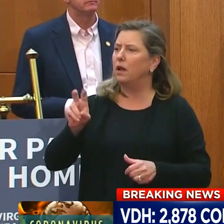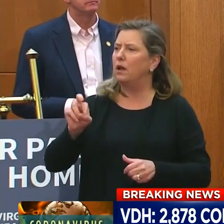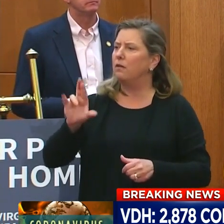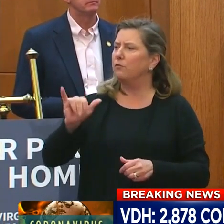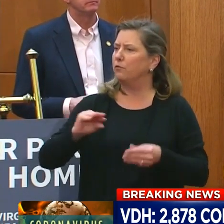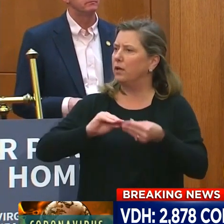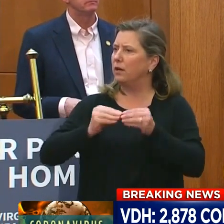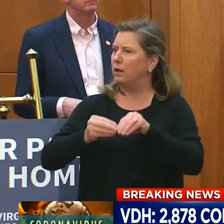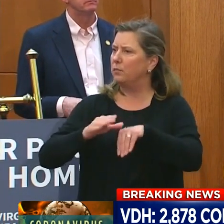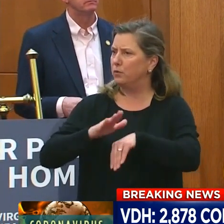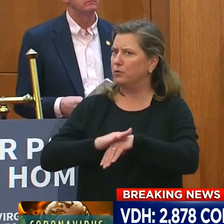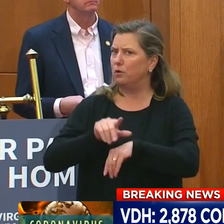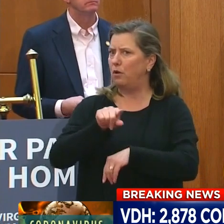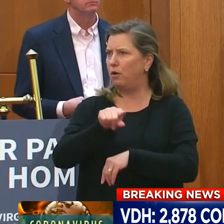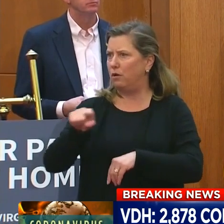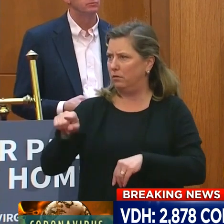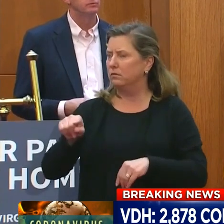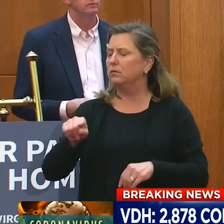the